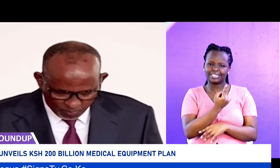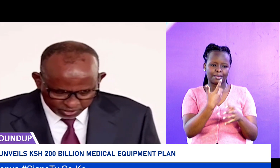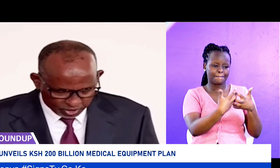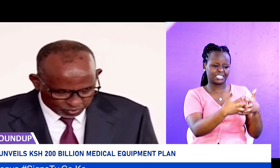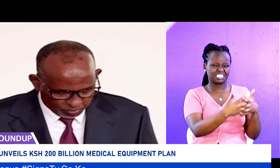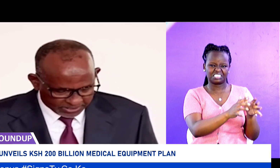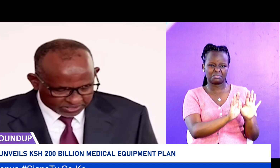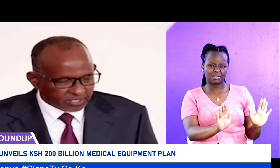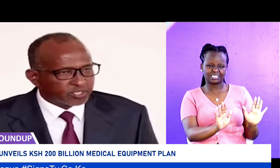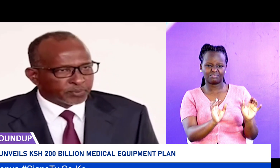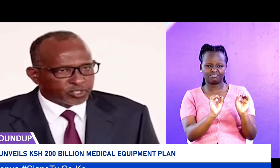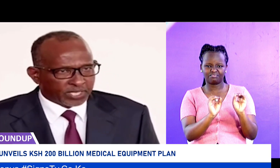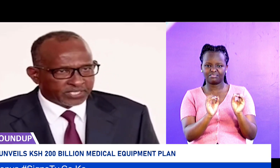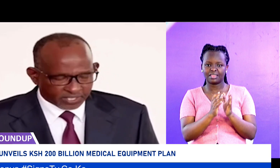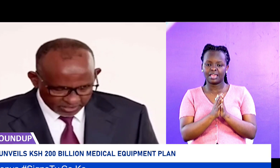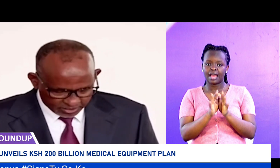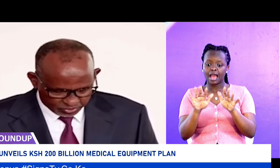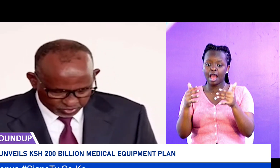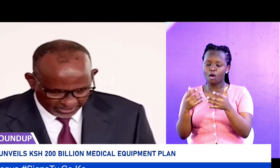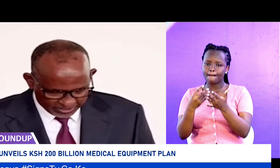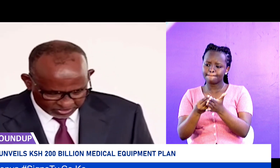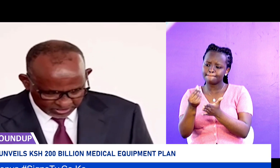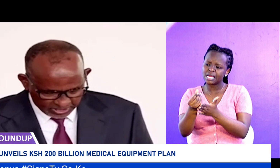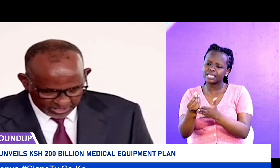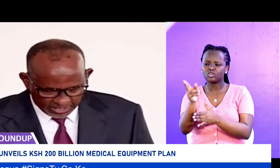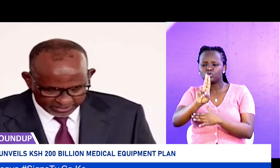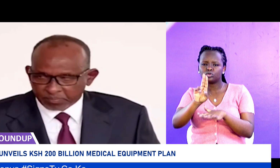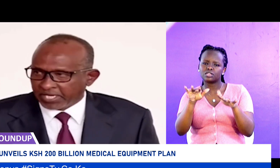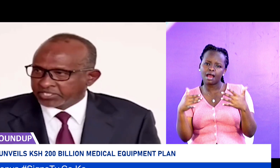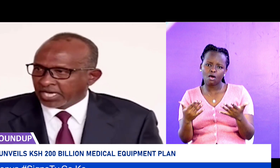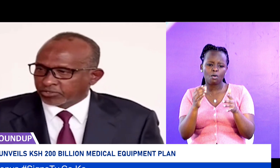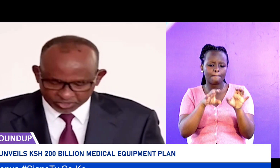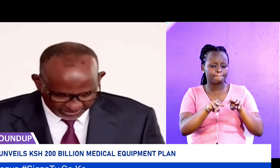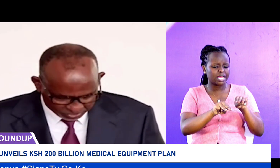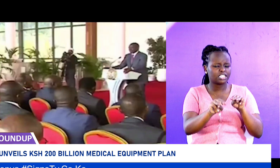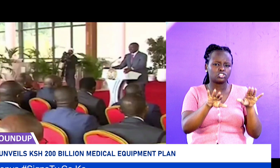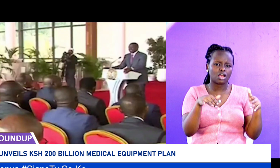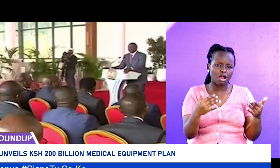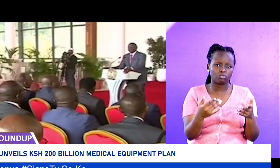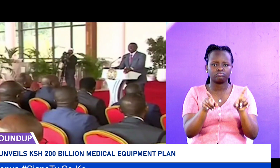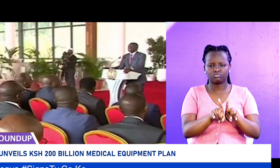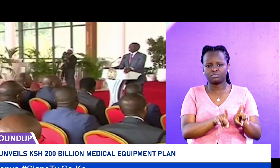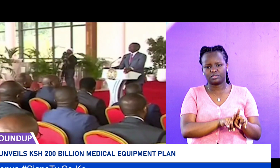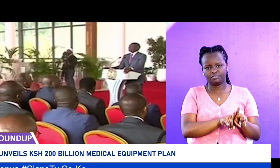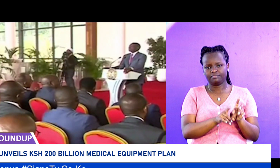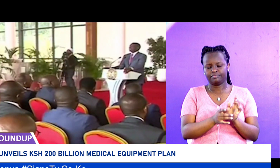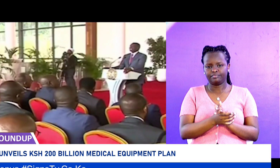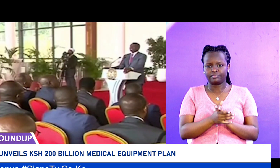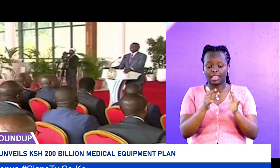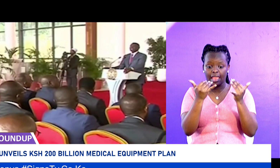medical equipment is procured, is utilized, and is managed across our country. Now it is the responsibility